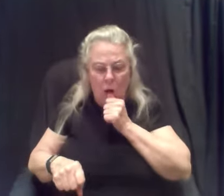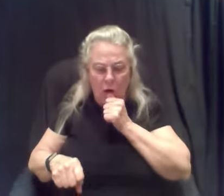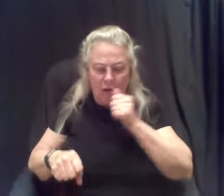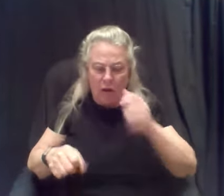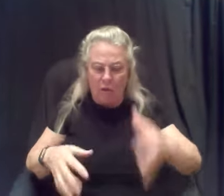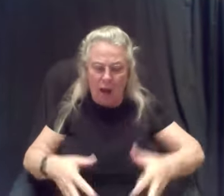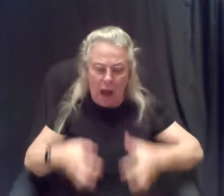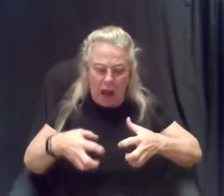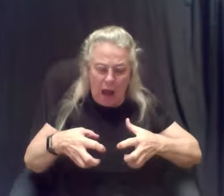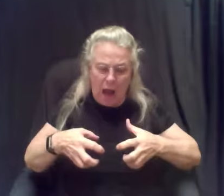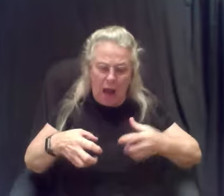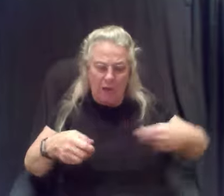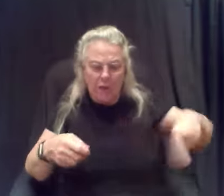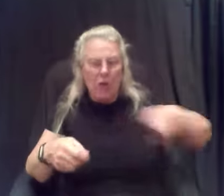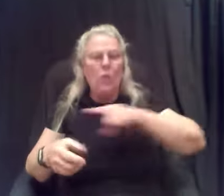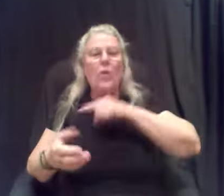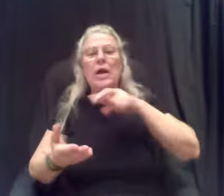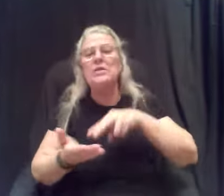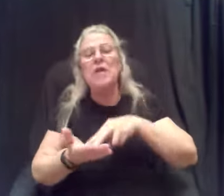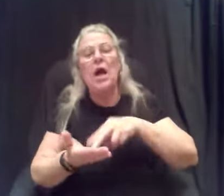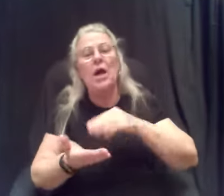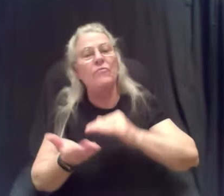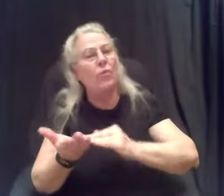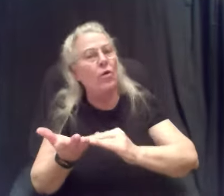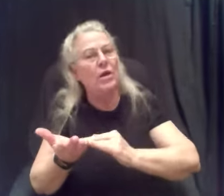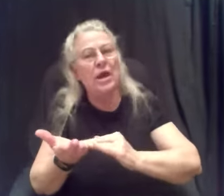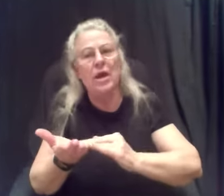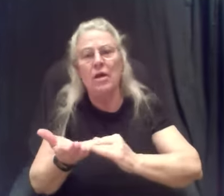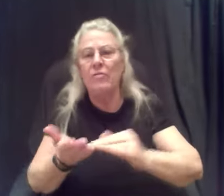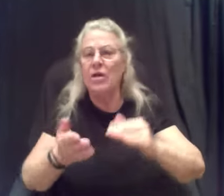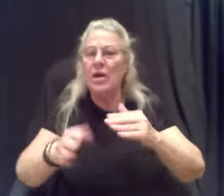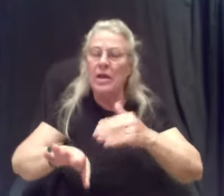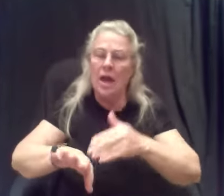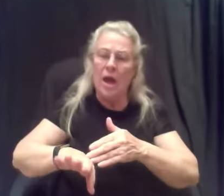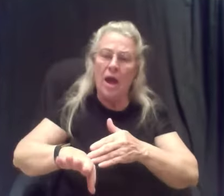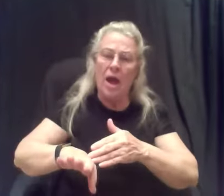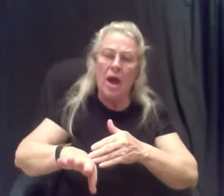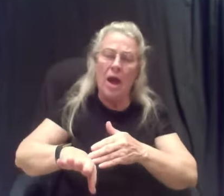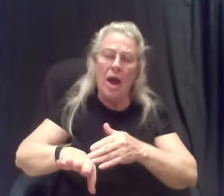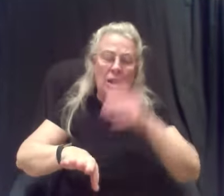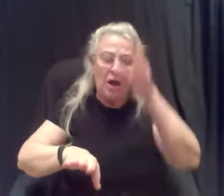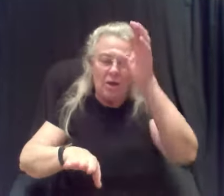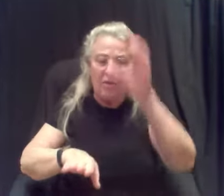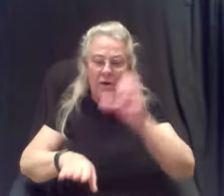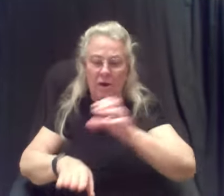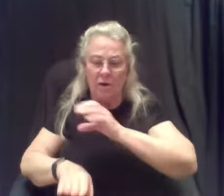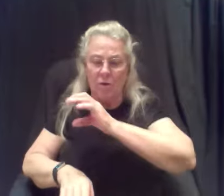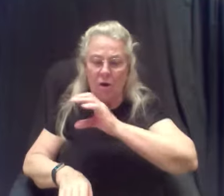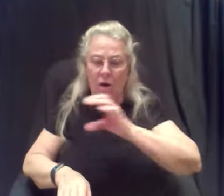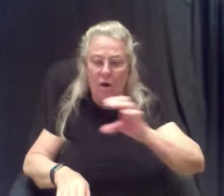the wrath. We stand forgiven at the cross.